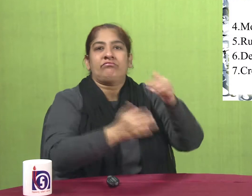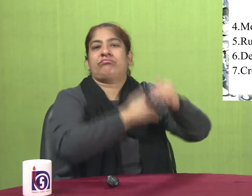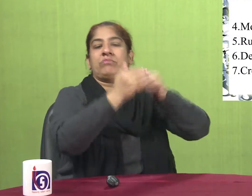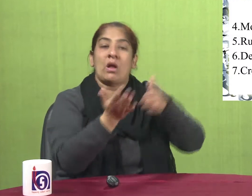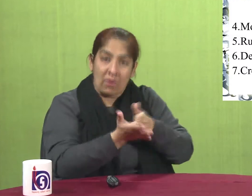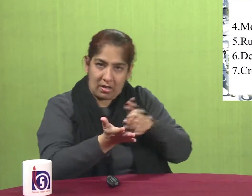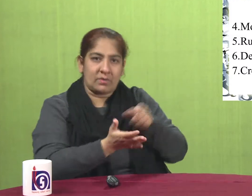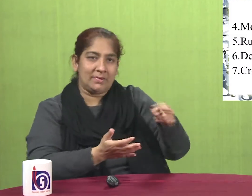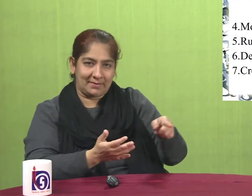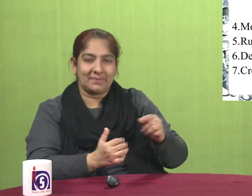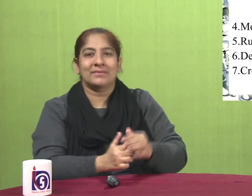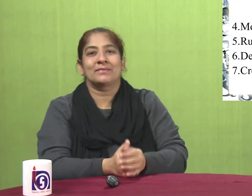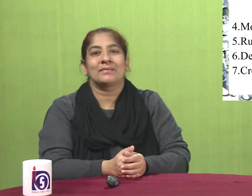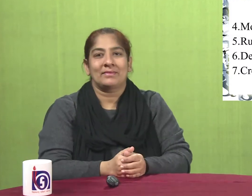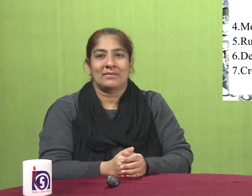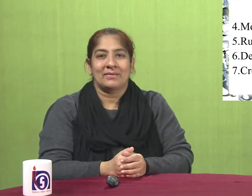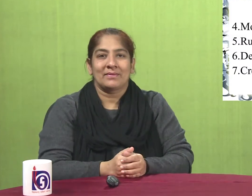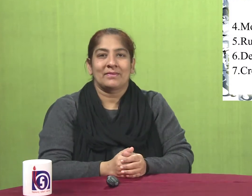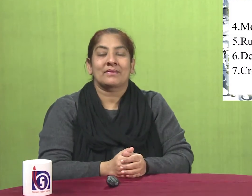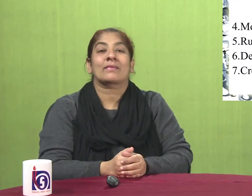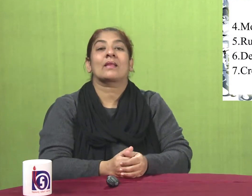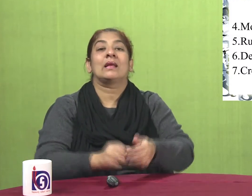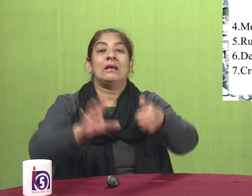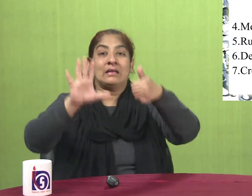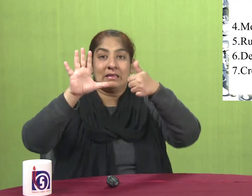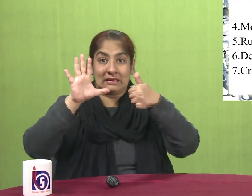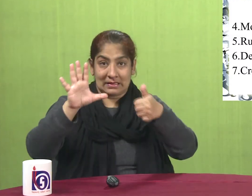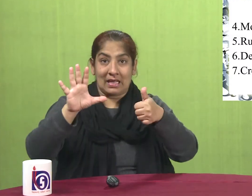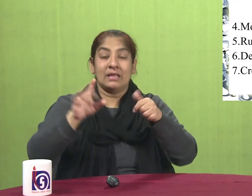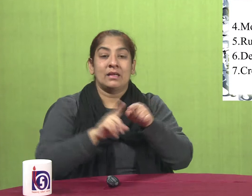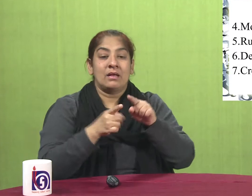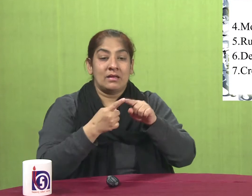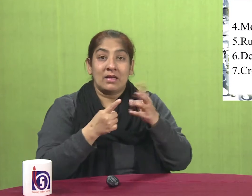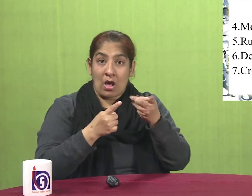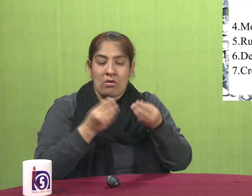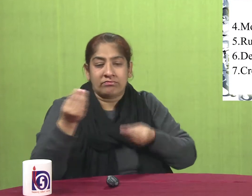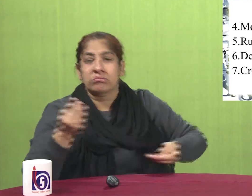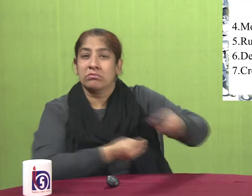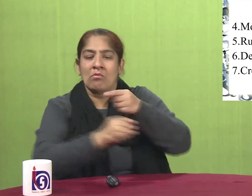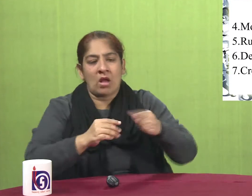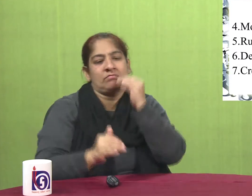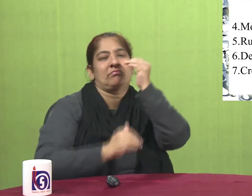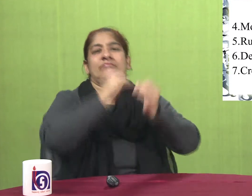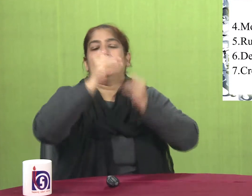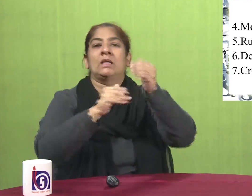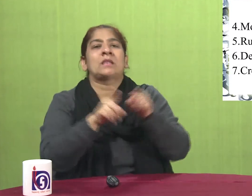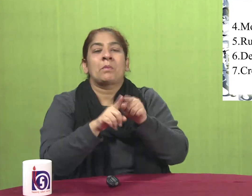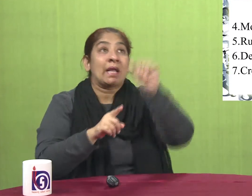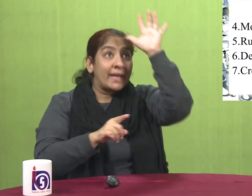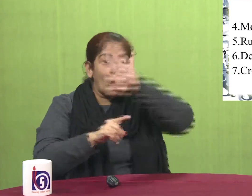economy gains more profit and develops. Sixth is development of